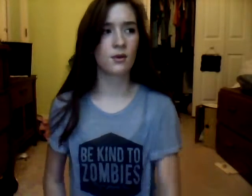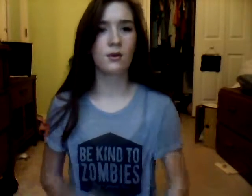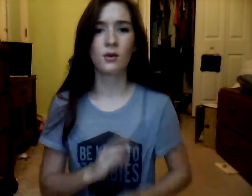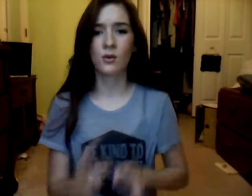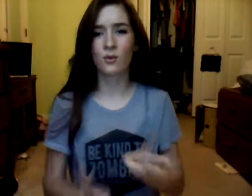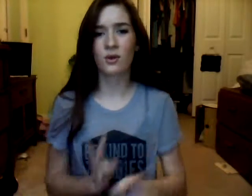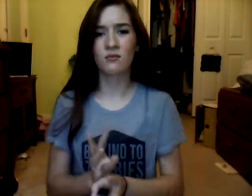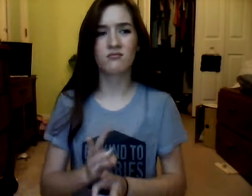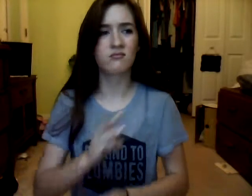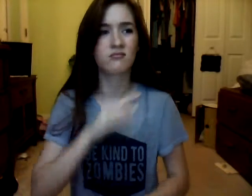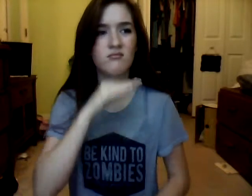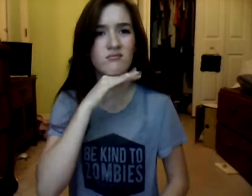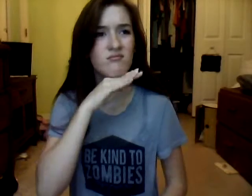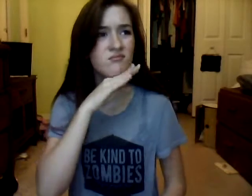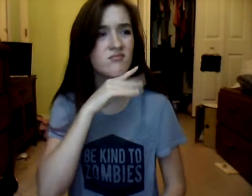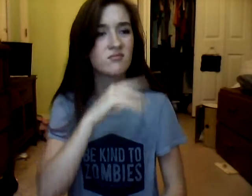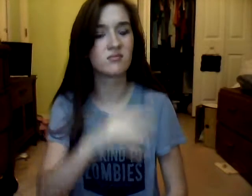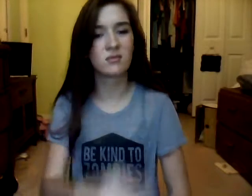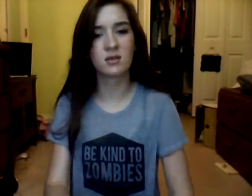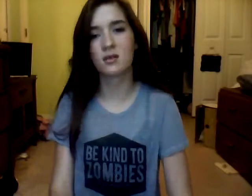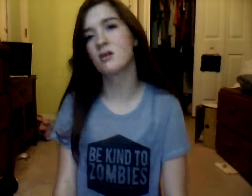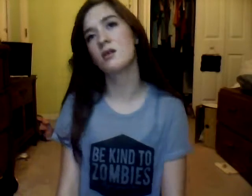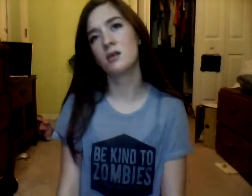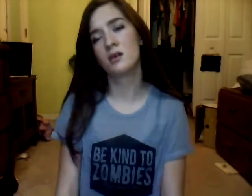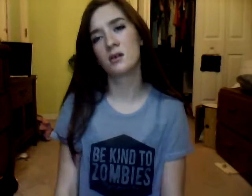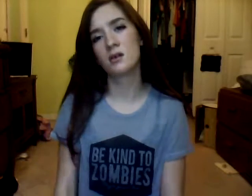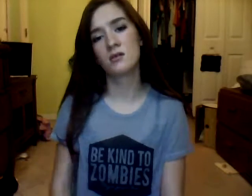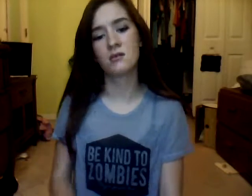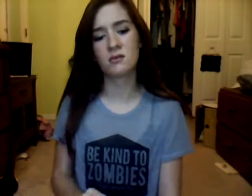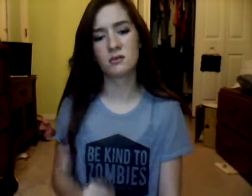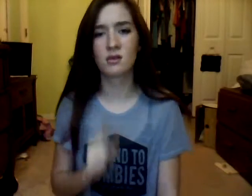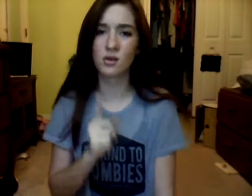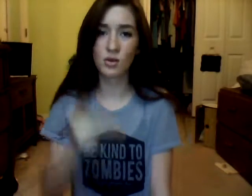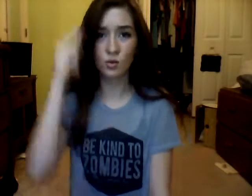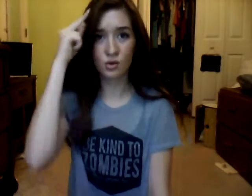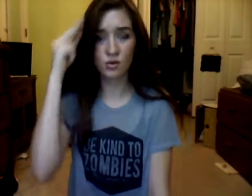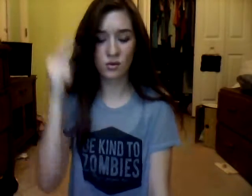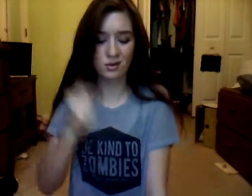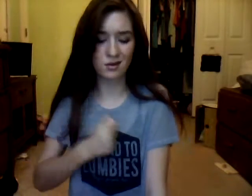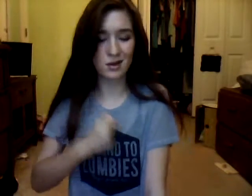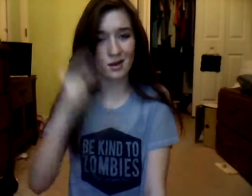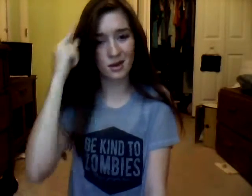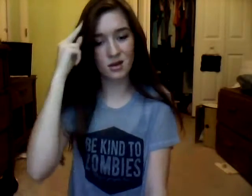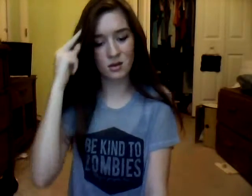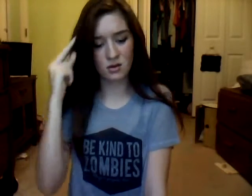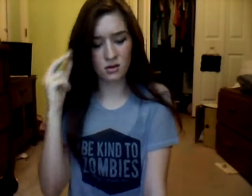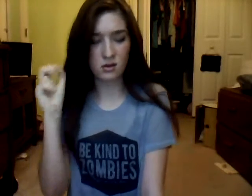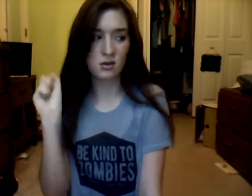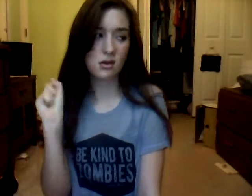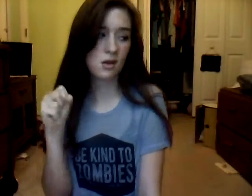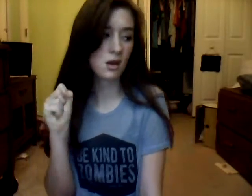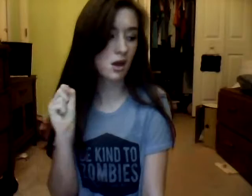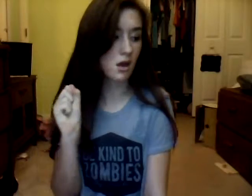The world can be a nasty place You know it, I know it, yeah